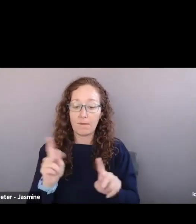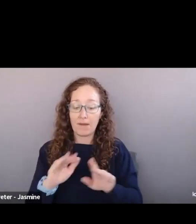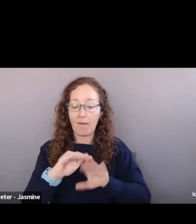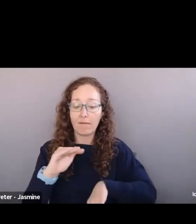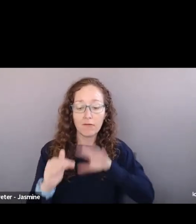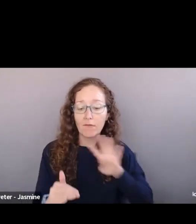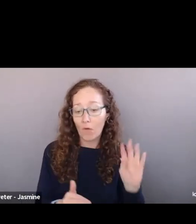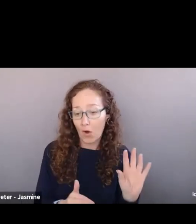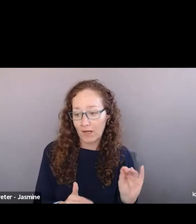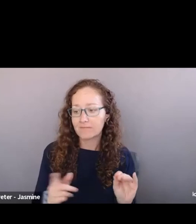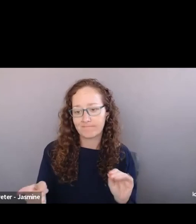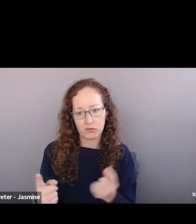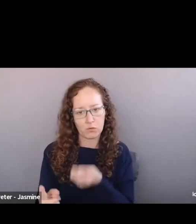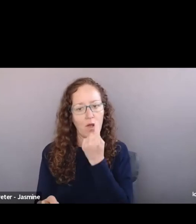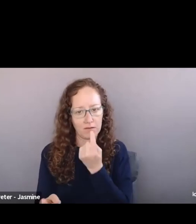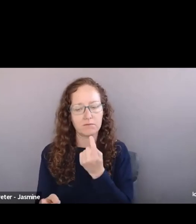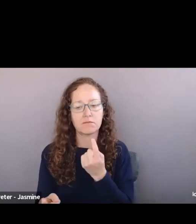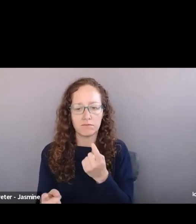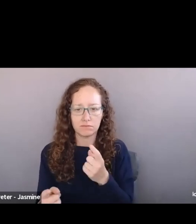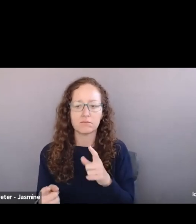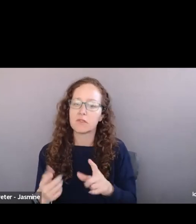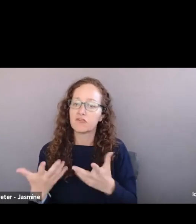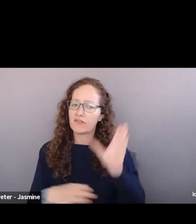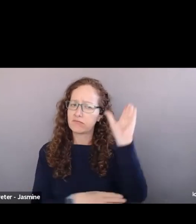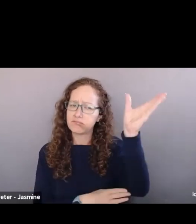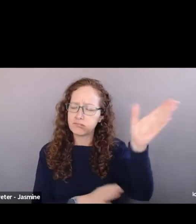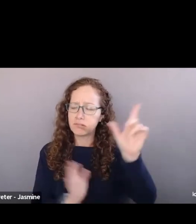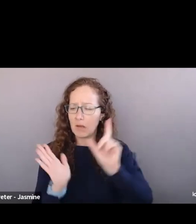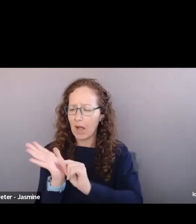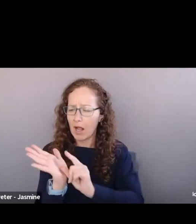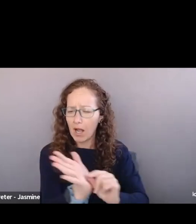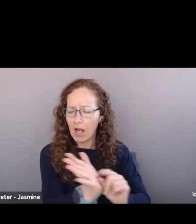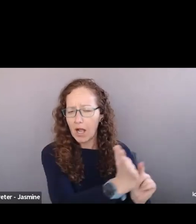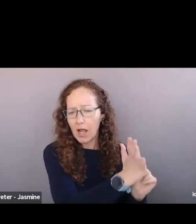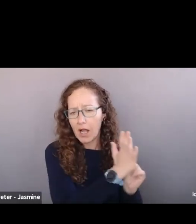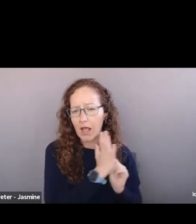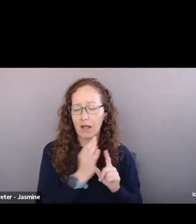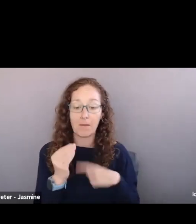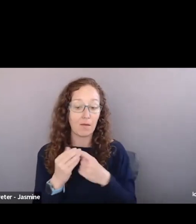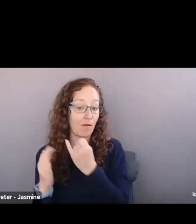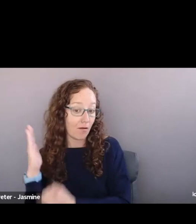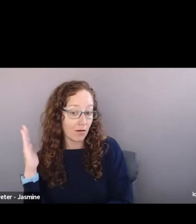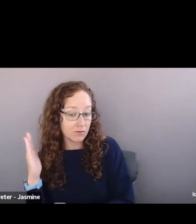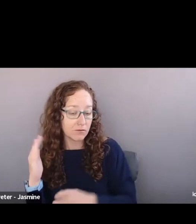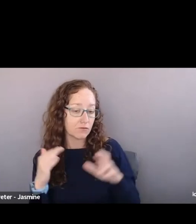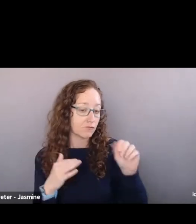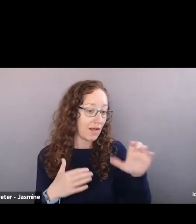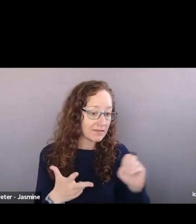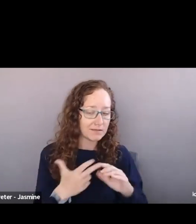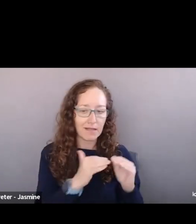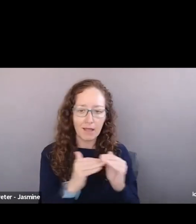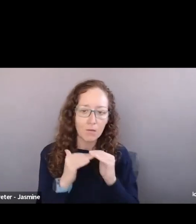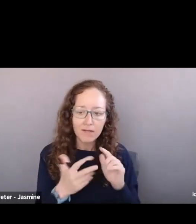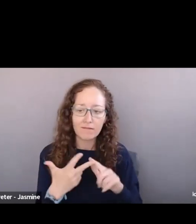has lectured and published extensively on the arts, race and equity, and has served as a Fulbright